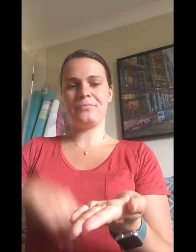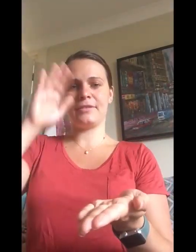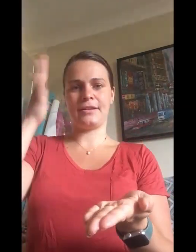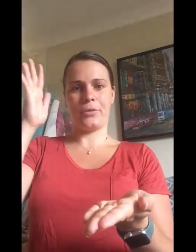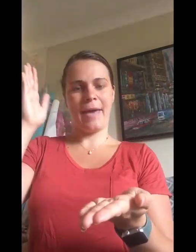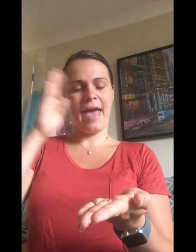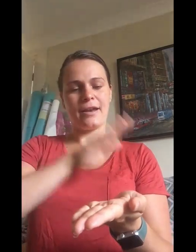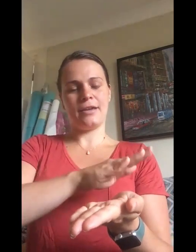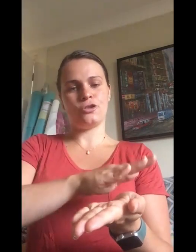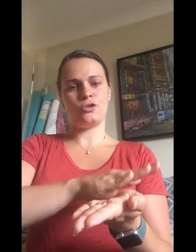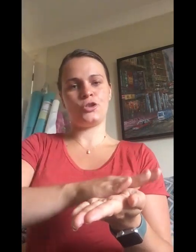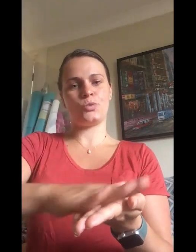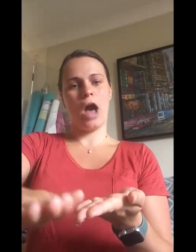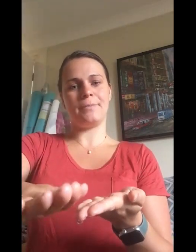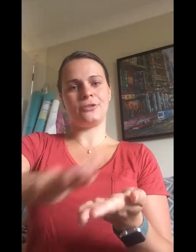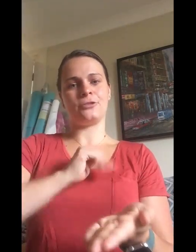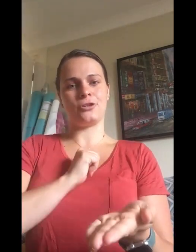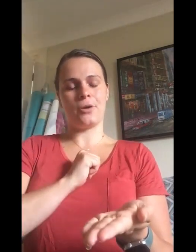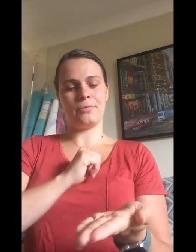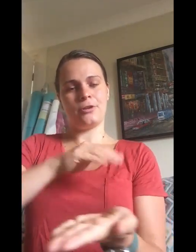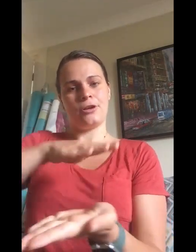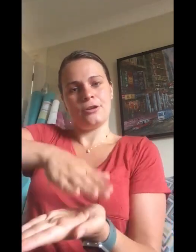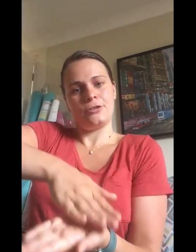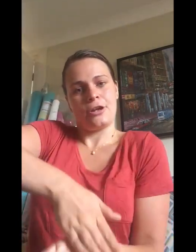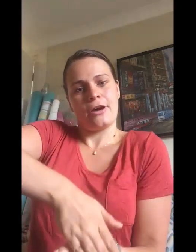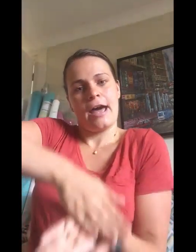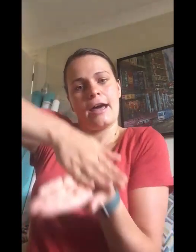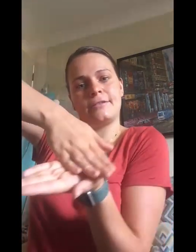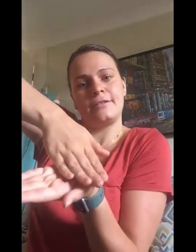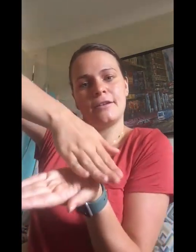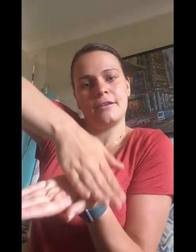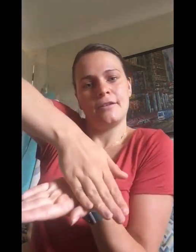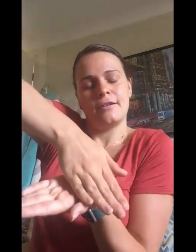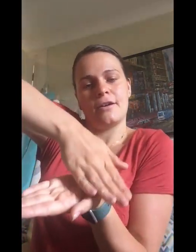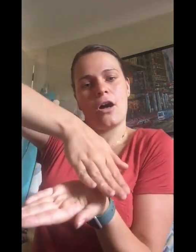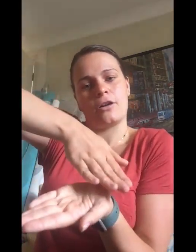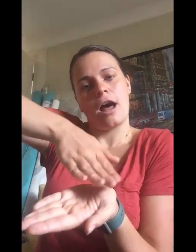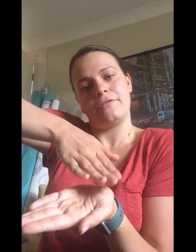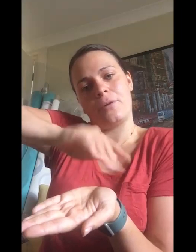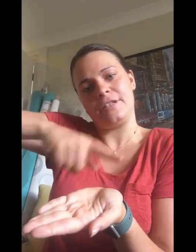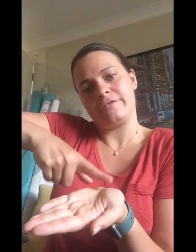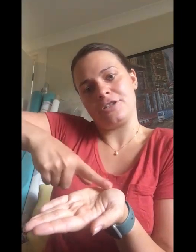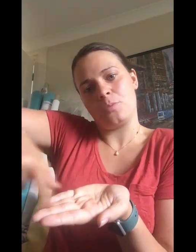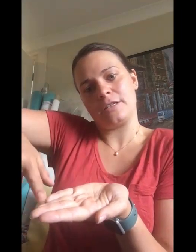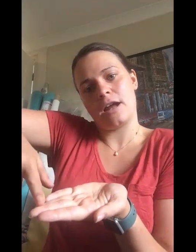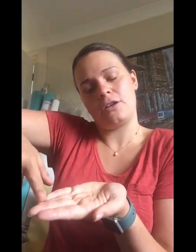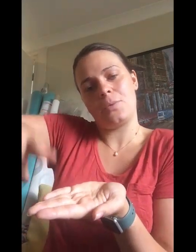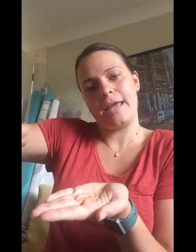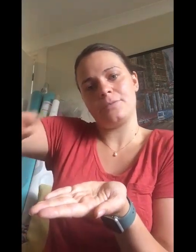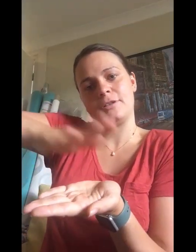your pen swipes across the top. So your hands are kind of the opposite direction. One's going long ways, one's